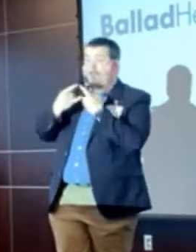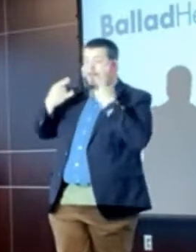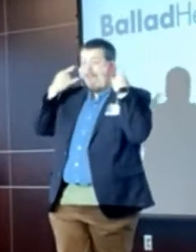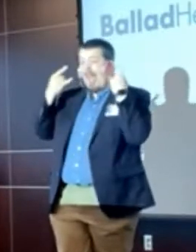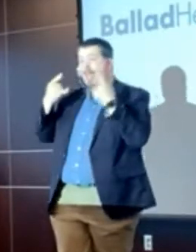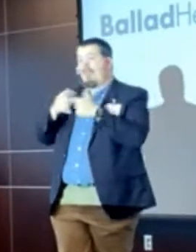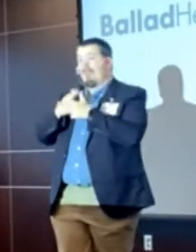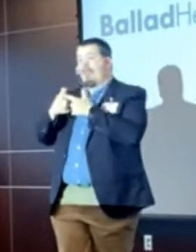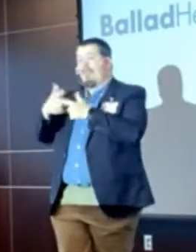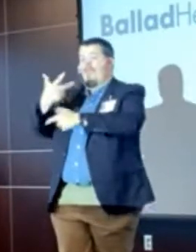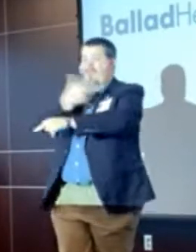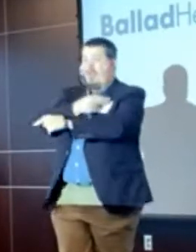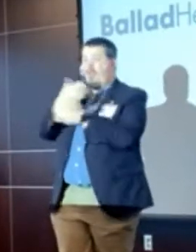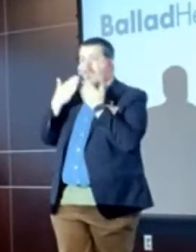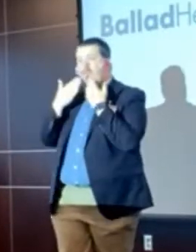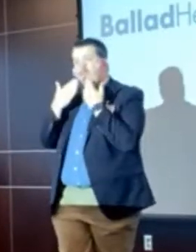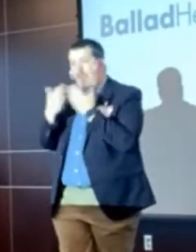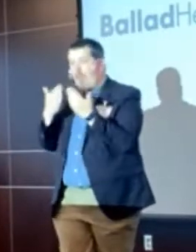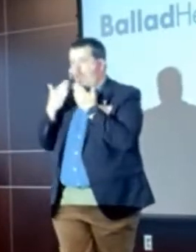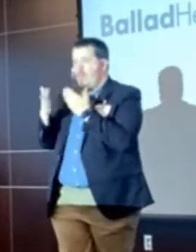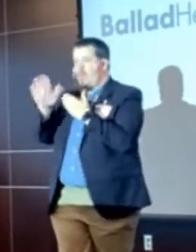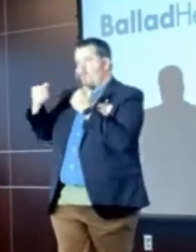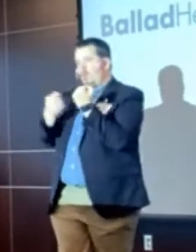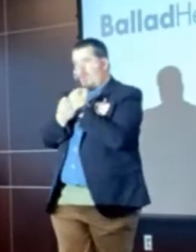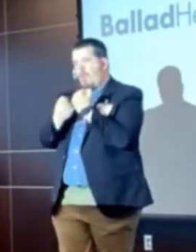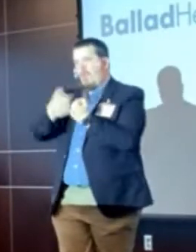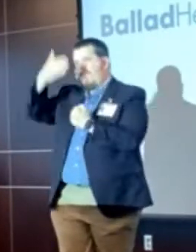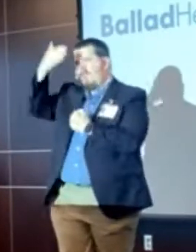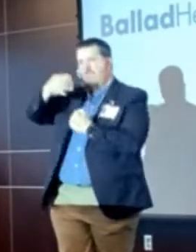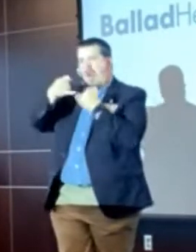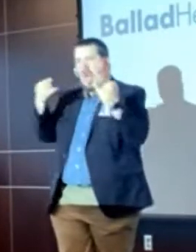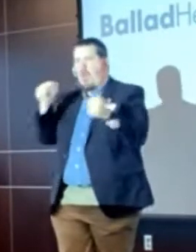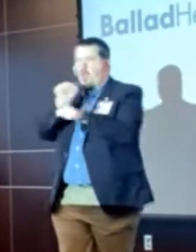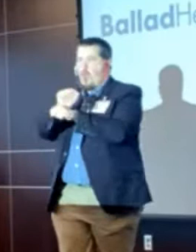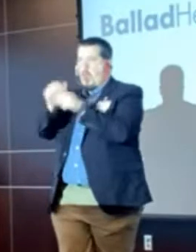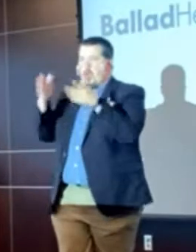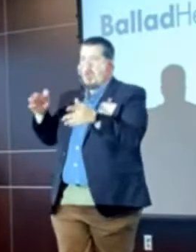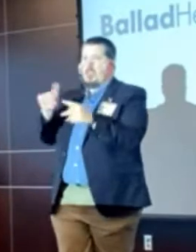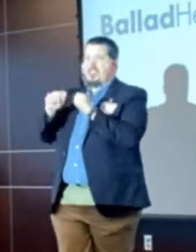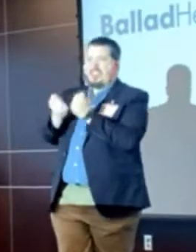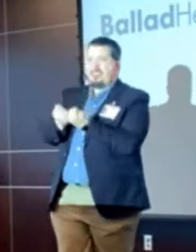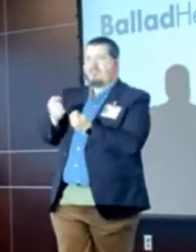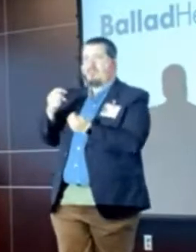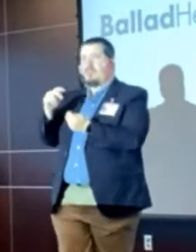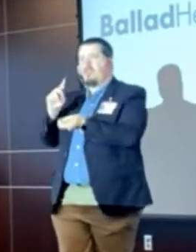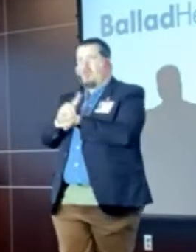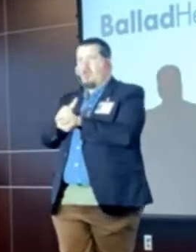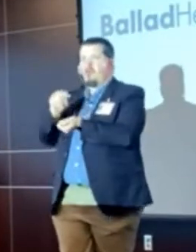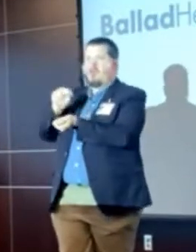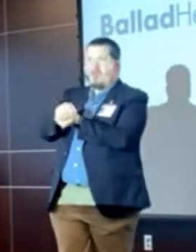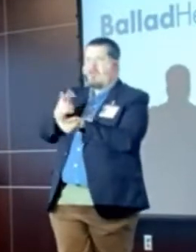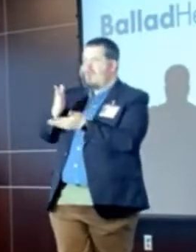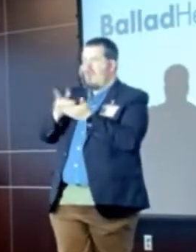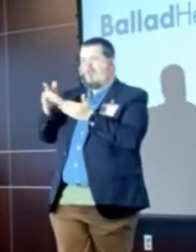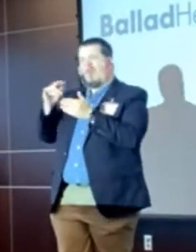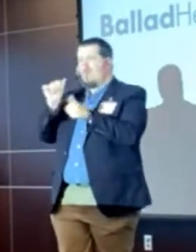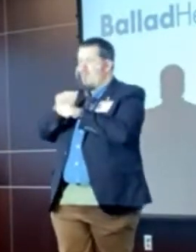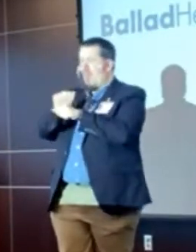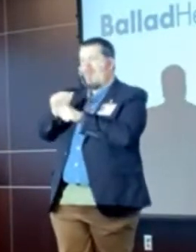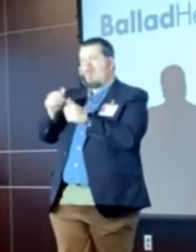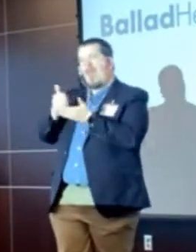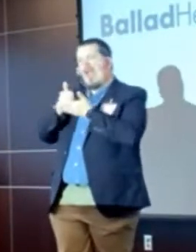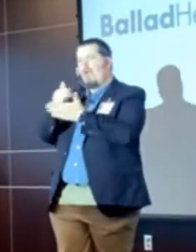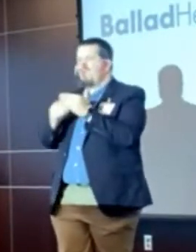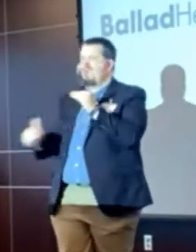got the vaccine, thank you for your support of our frontline team members. Many of you have gone above and beyond in your